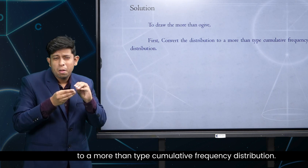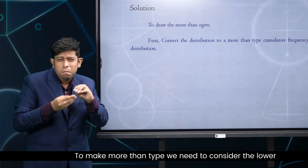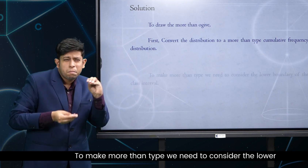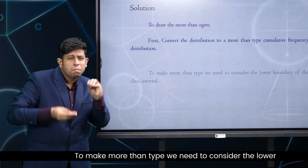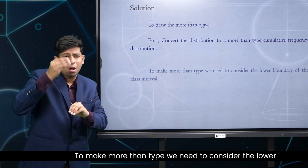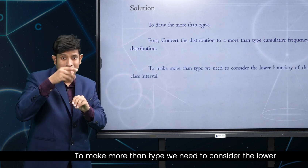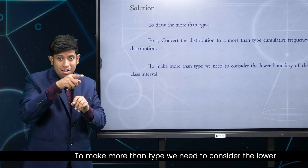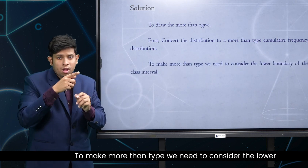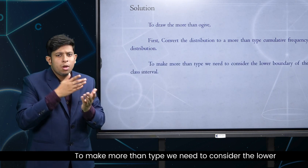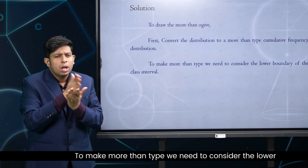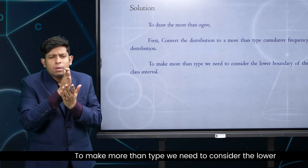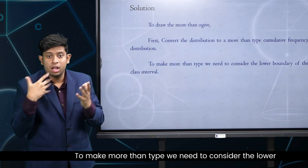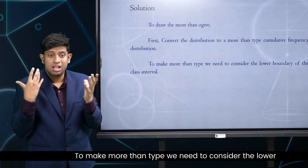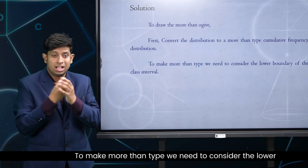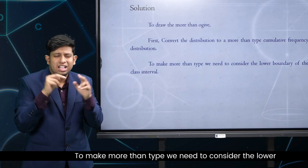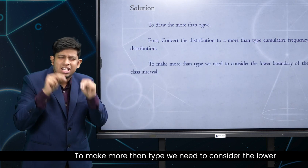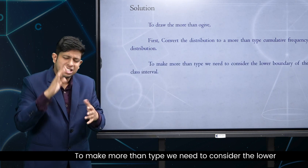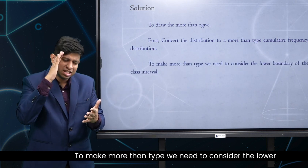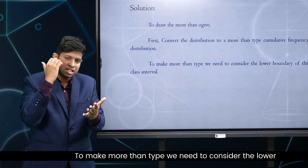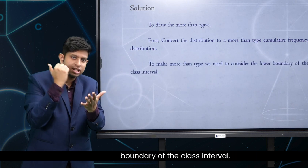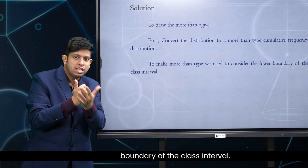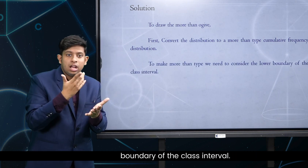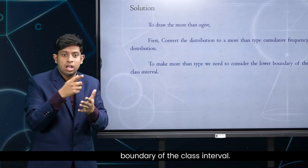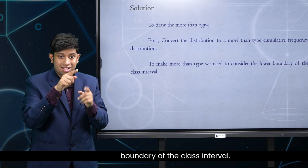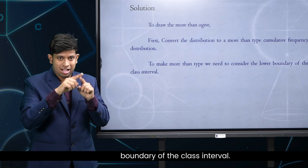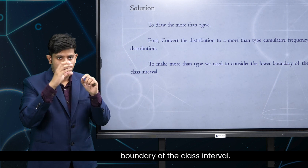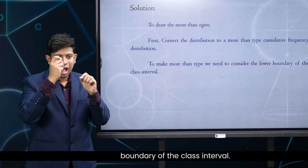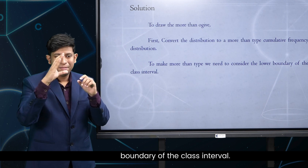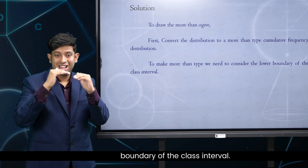To make more than type, we need to consider the lower boundary of the class interval.